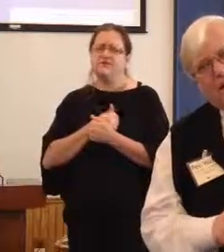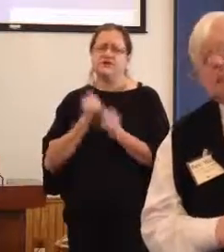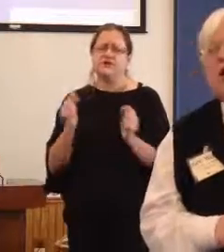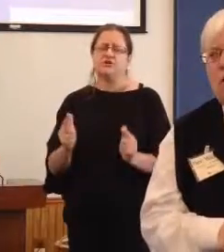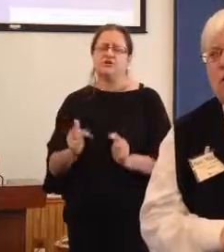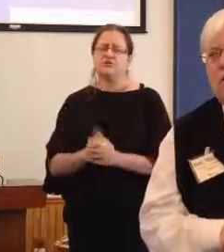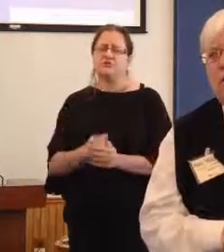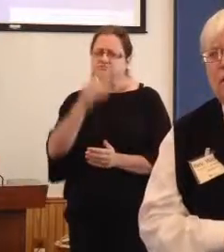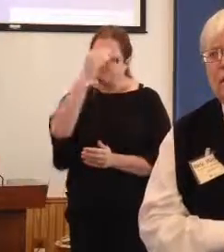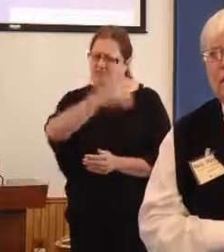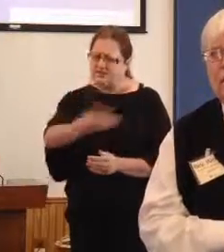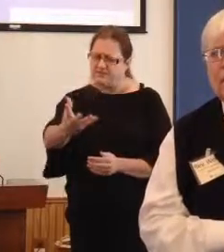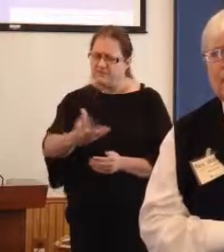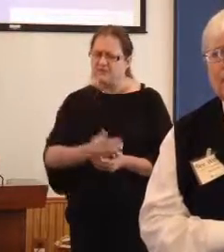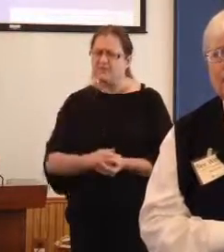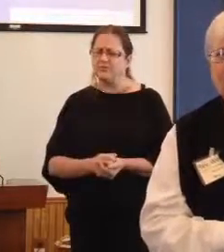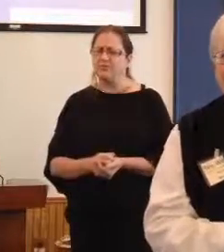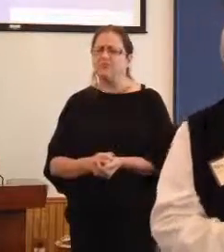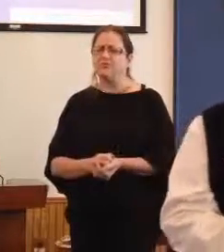Let them know.